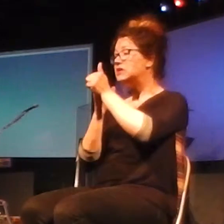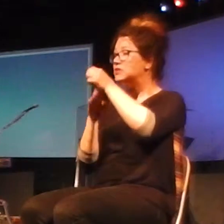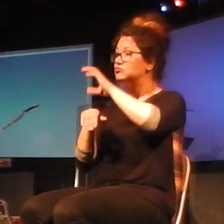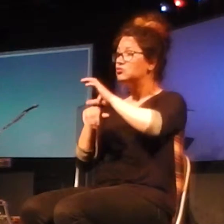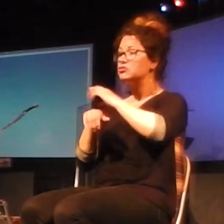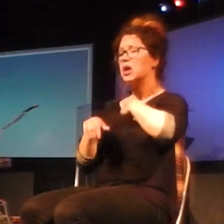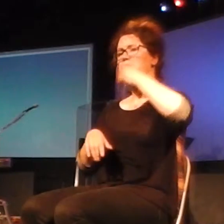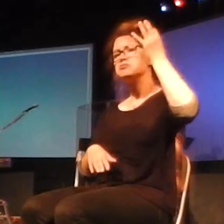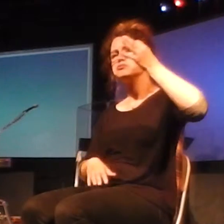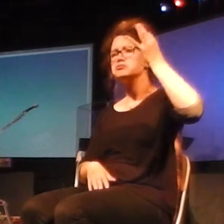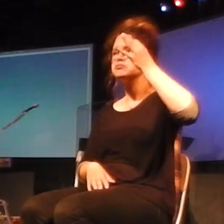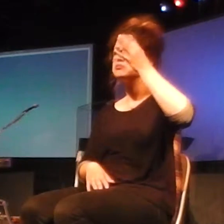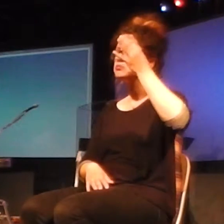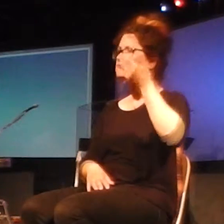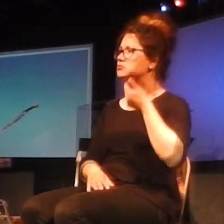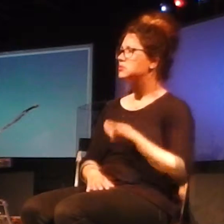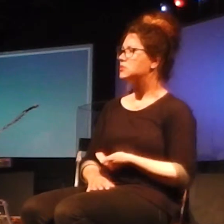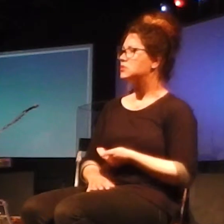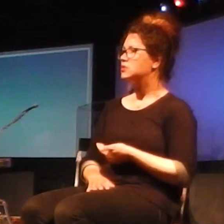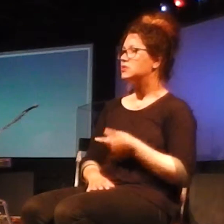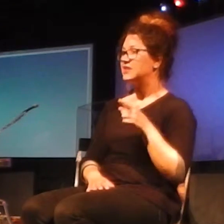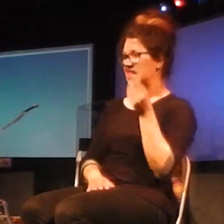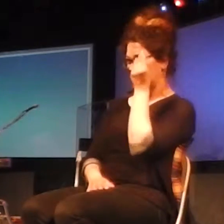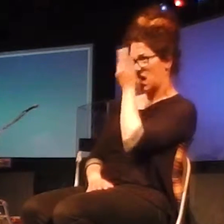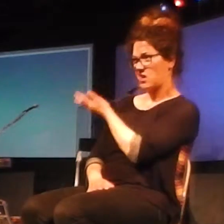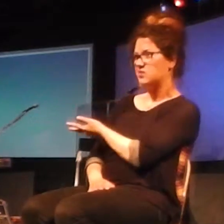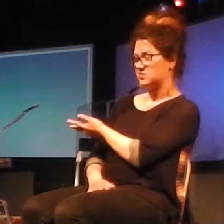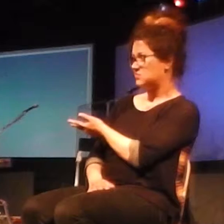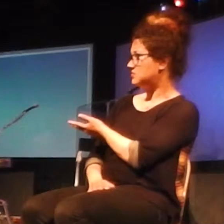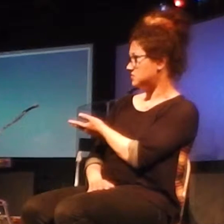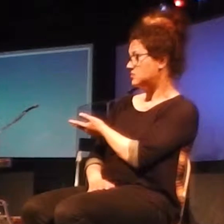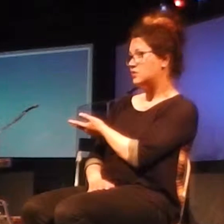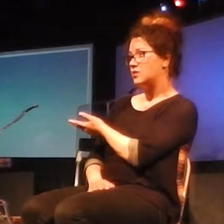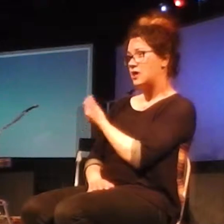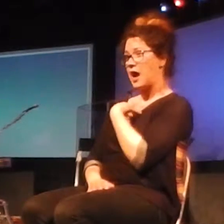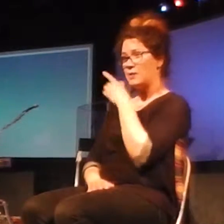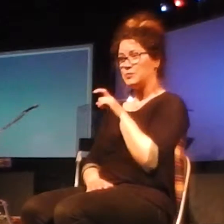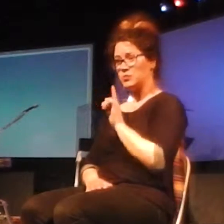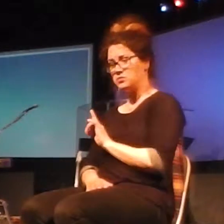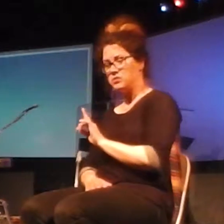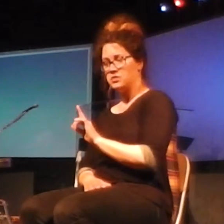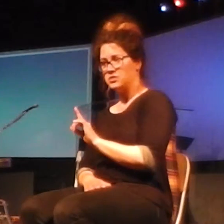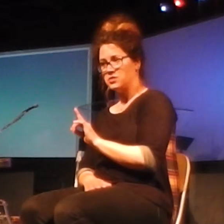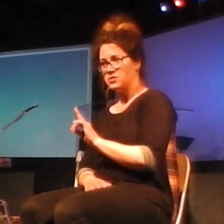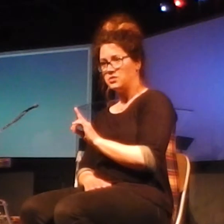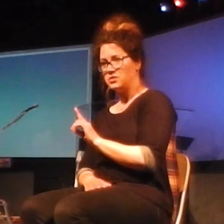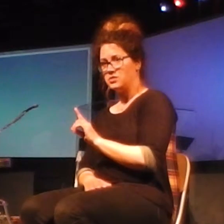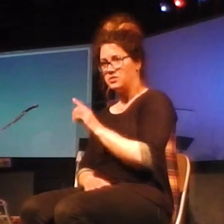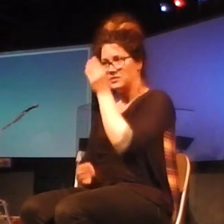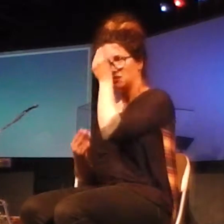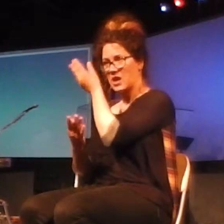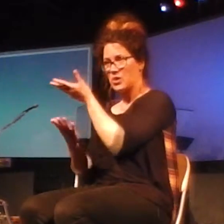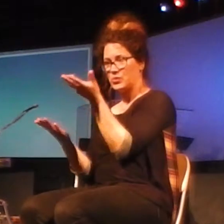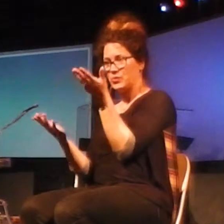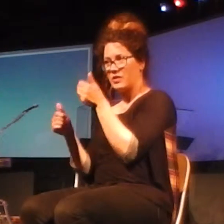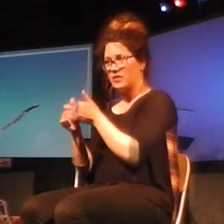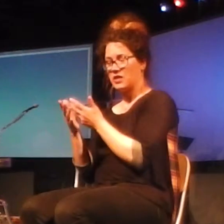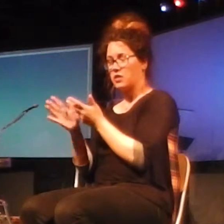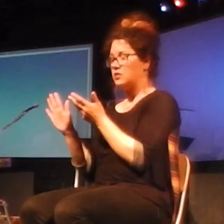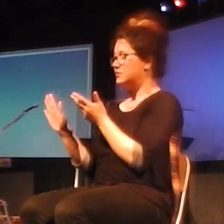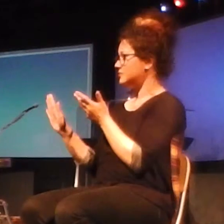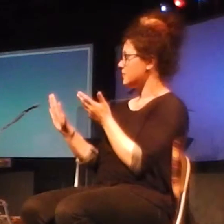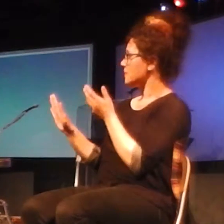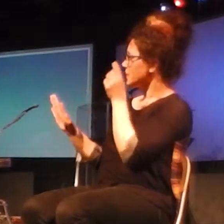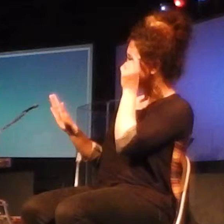the pastor. And he tells me this right before, I'm supposed to get up here and tell you all of this. And he says,